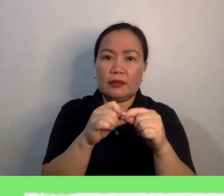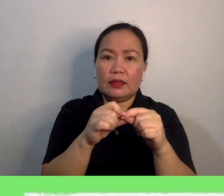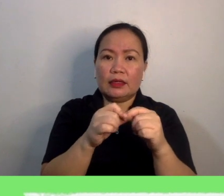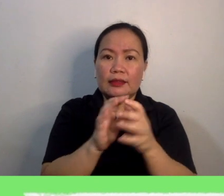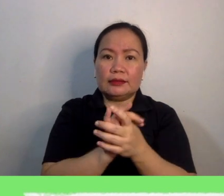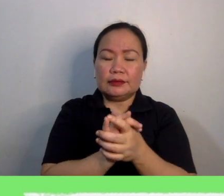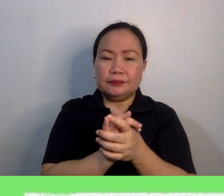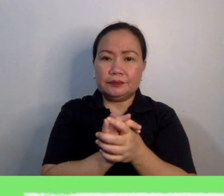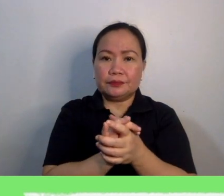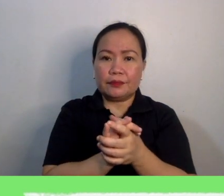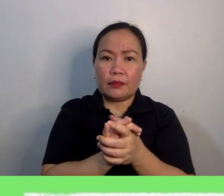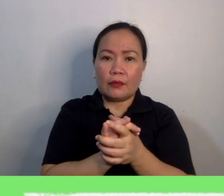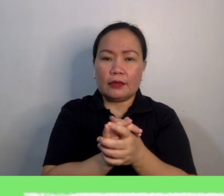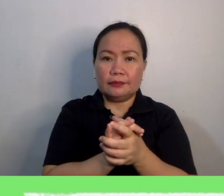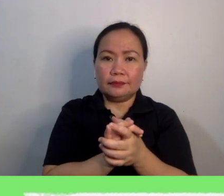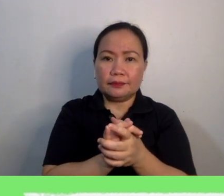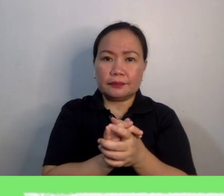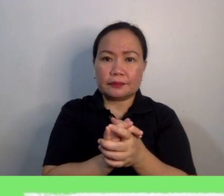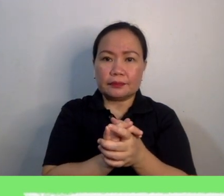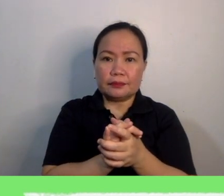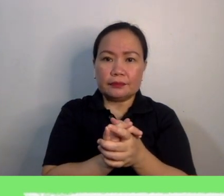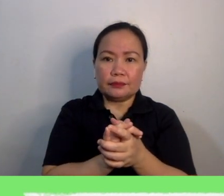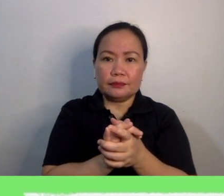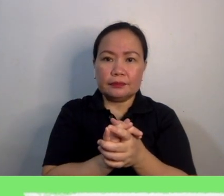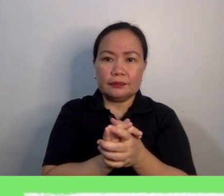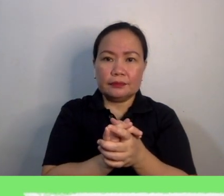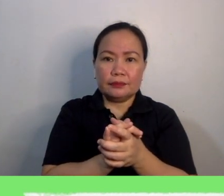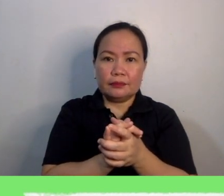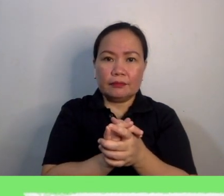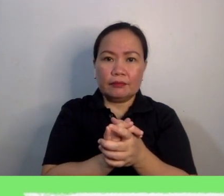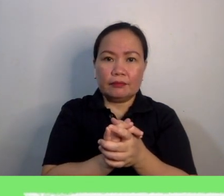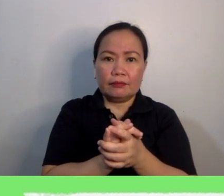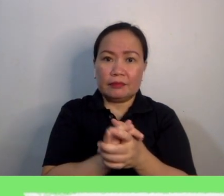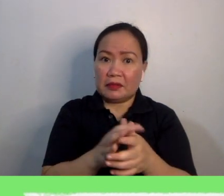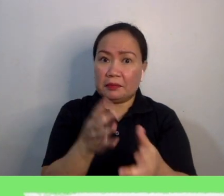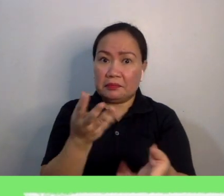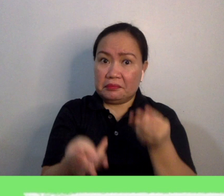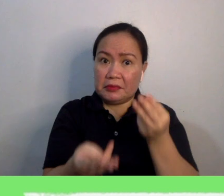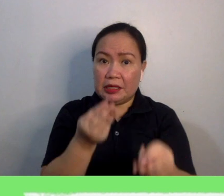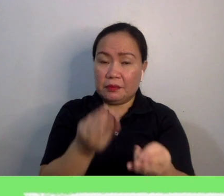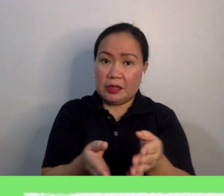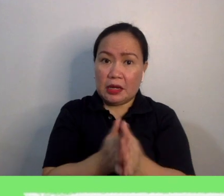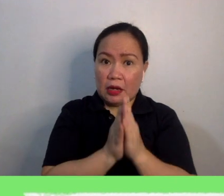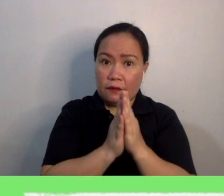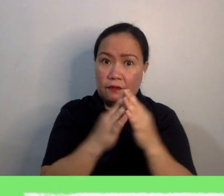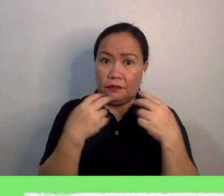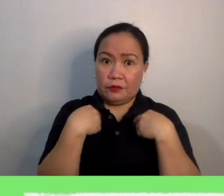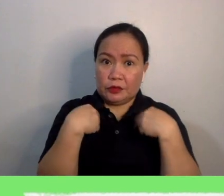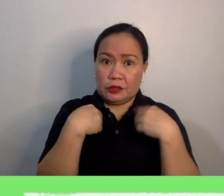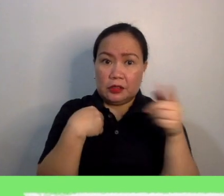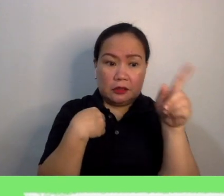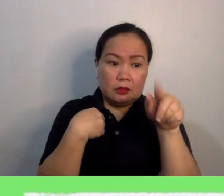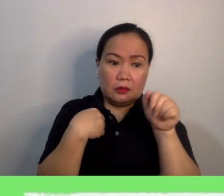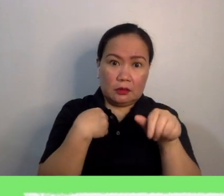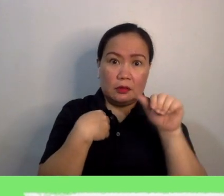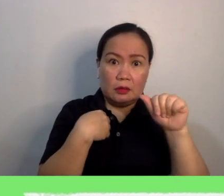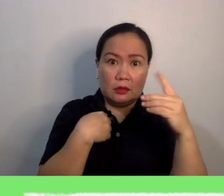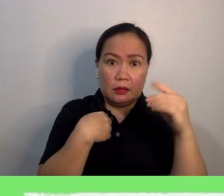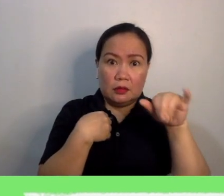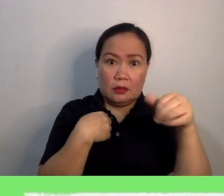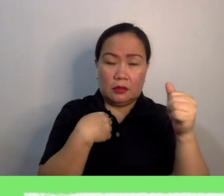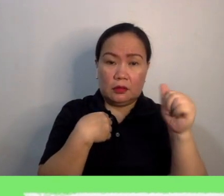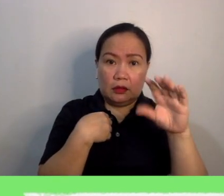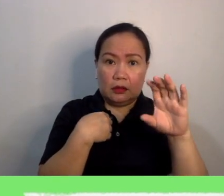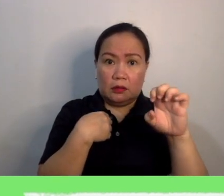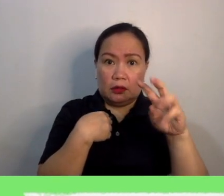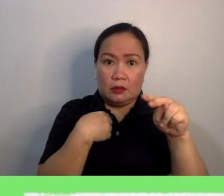na ang supplementary angles ba laging adjacent o ang adjacent angles ba laging supplementary?